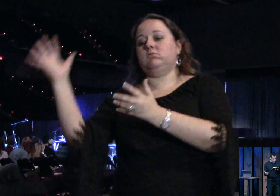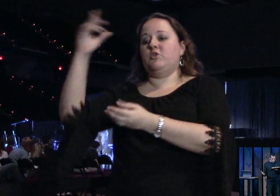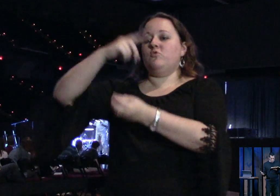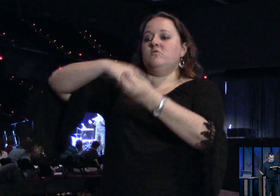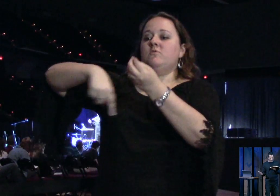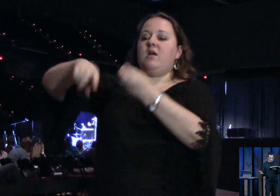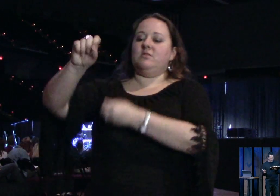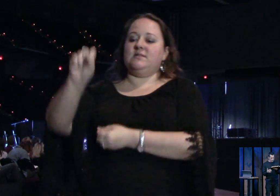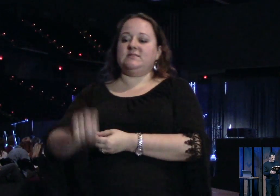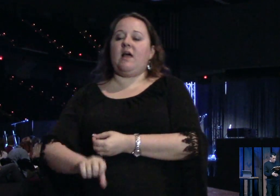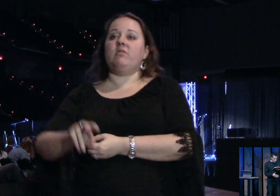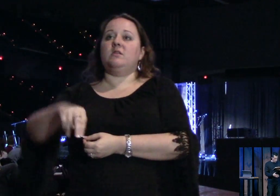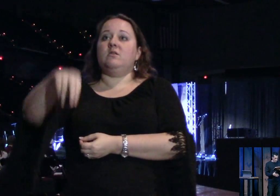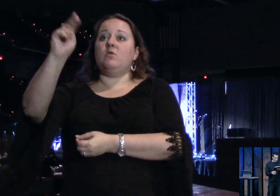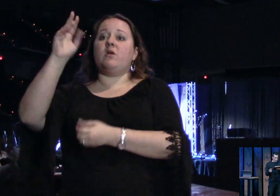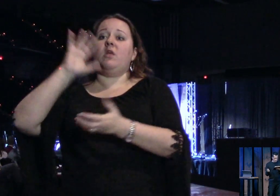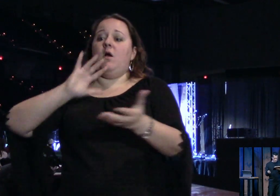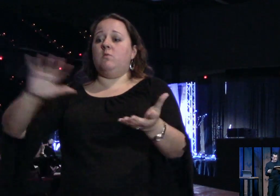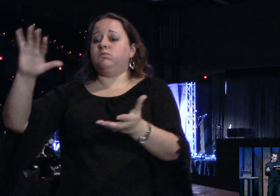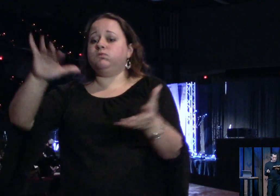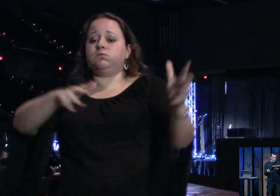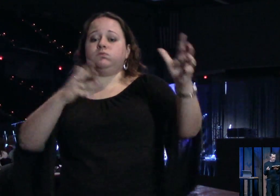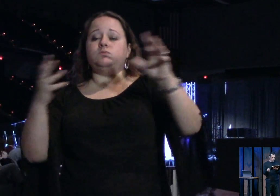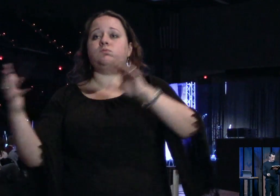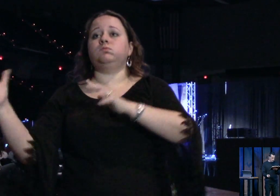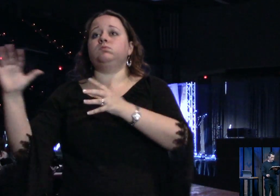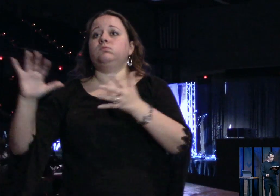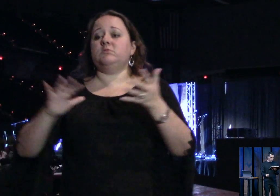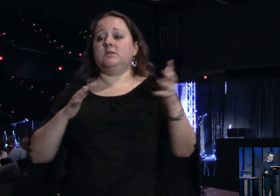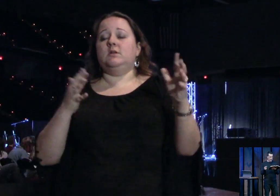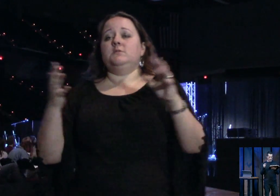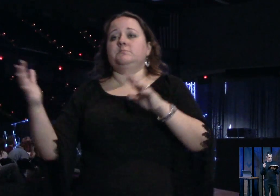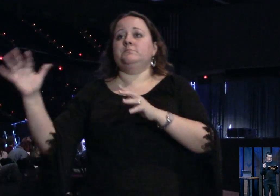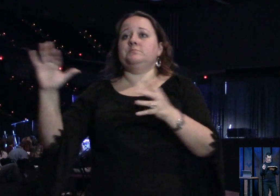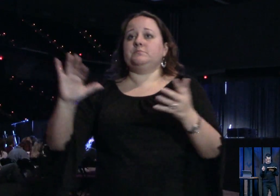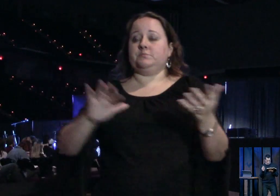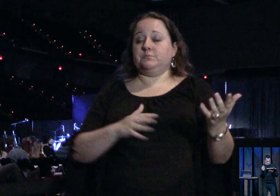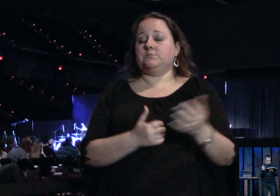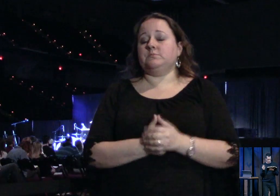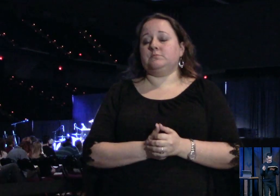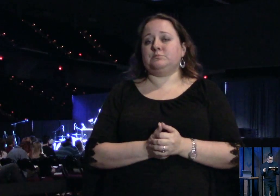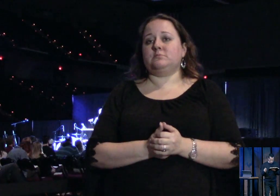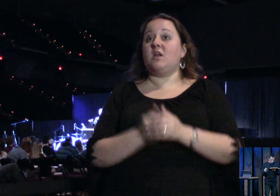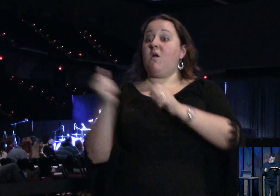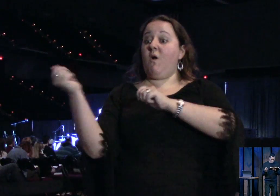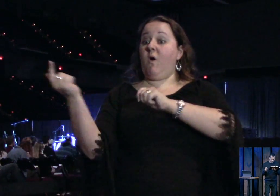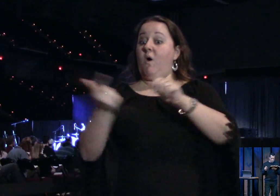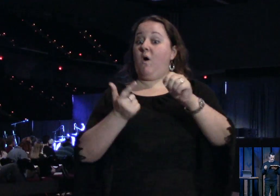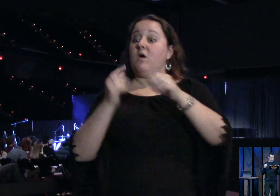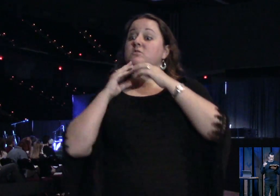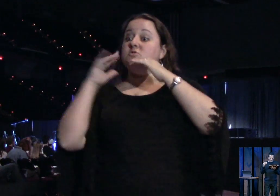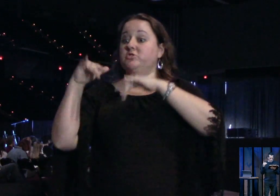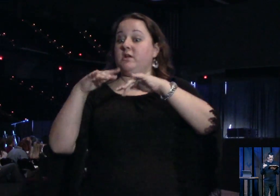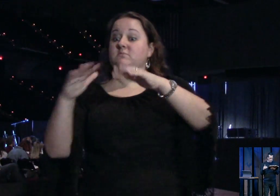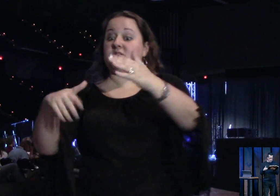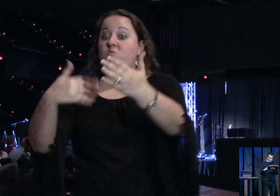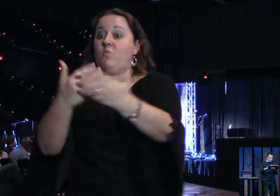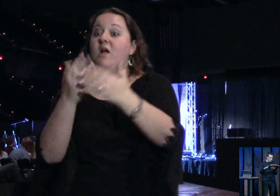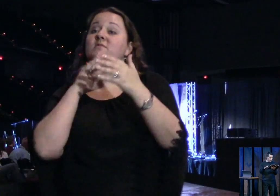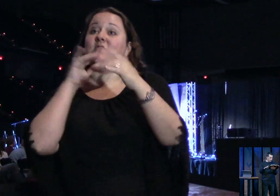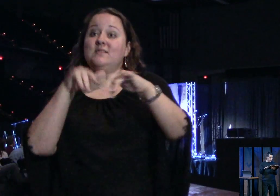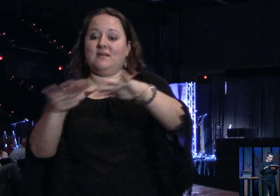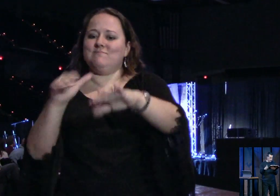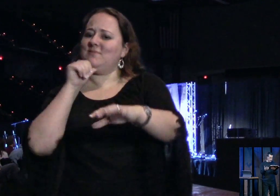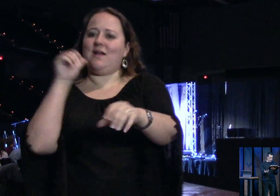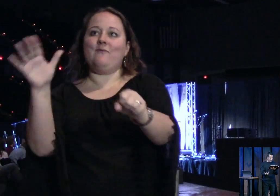wind blows to the south and goes around to the north. Around and around goes the wind, and on its circuits the wind returns. All